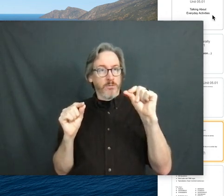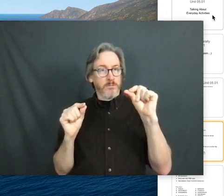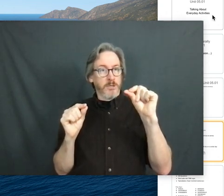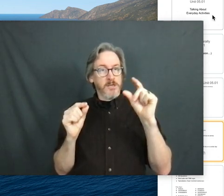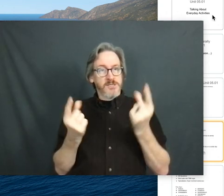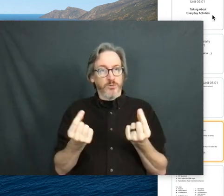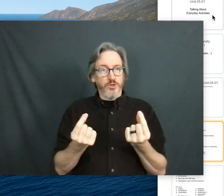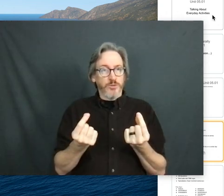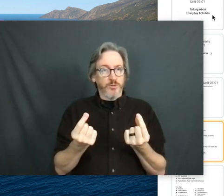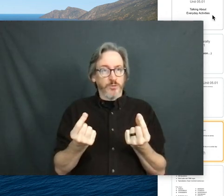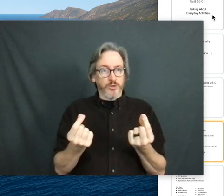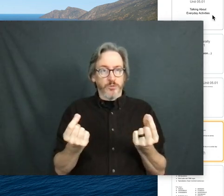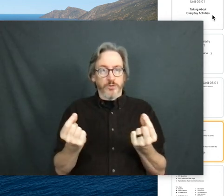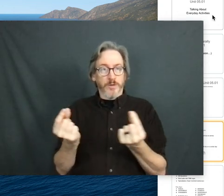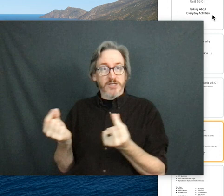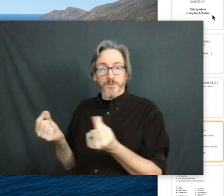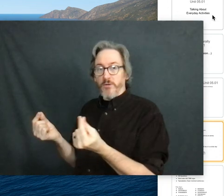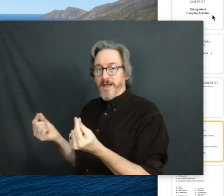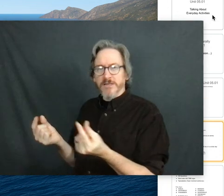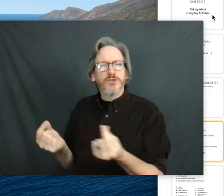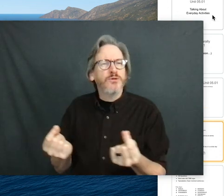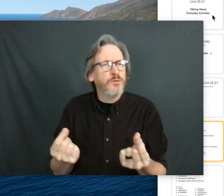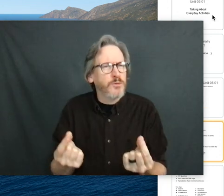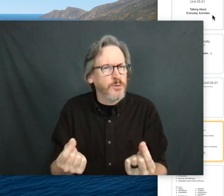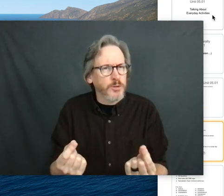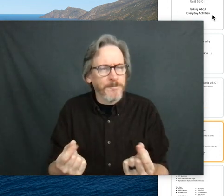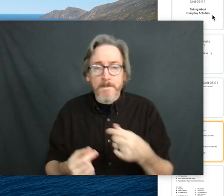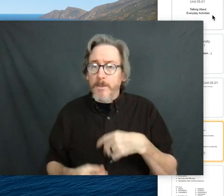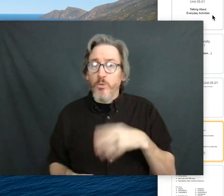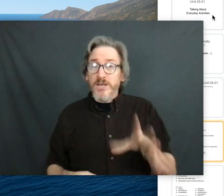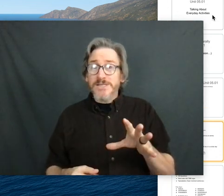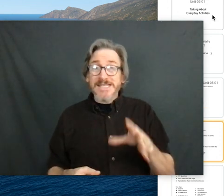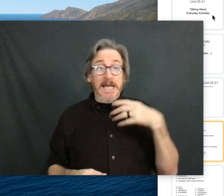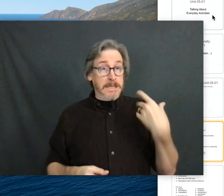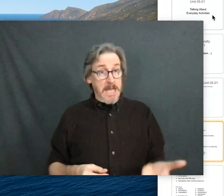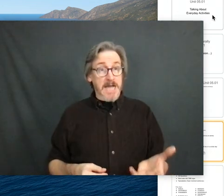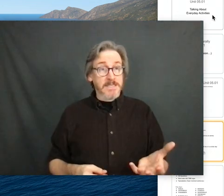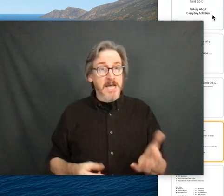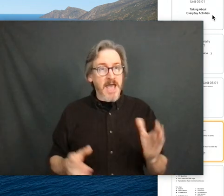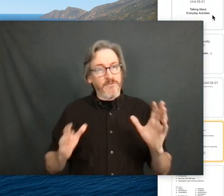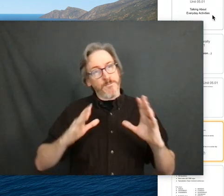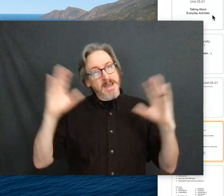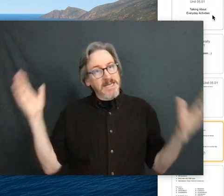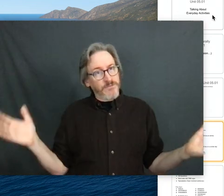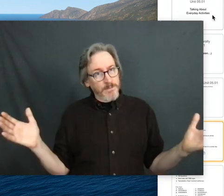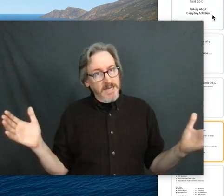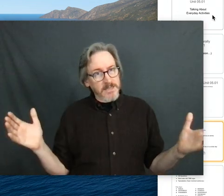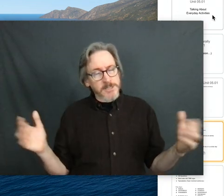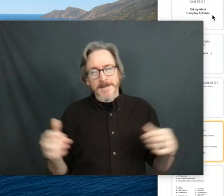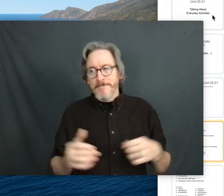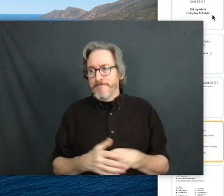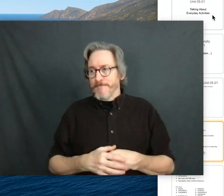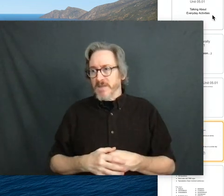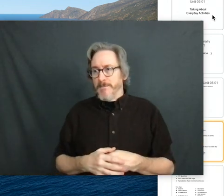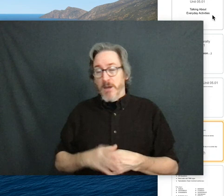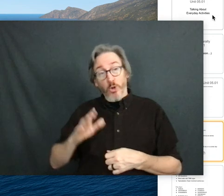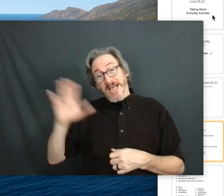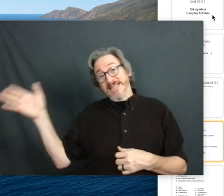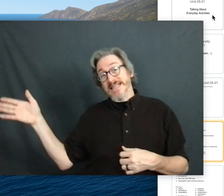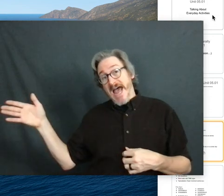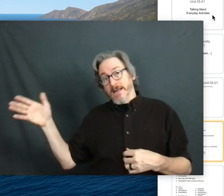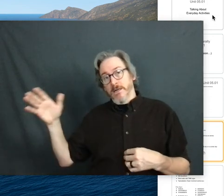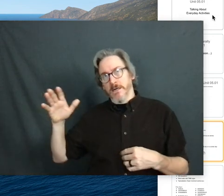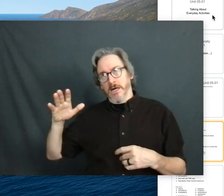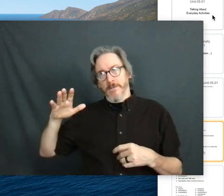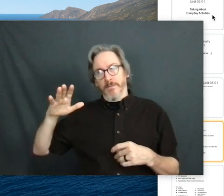do. So do, and it's with both hands, do. We use this a lot and for many different meanings, and we'll